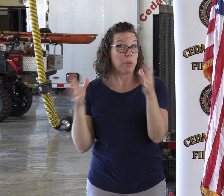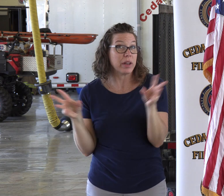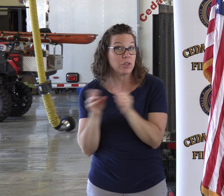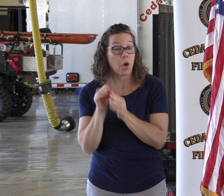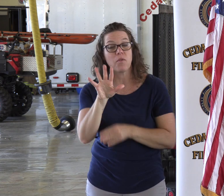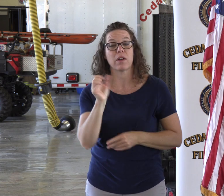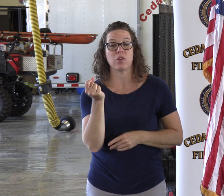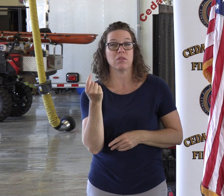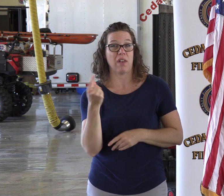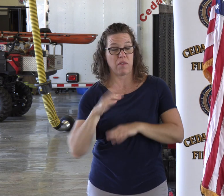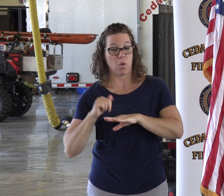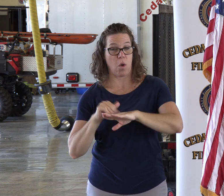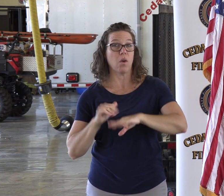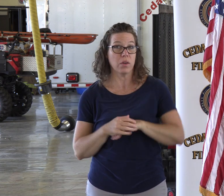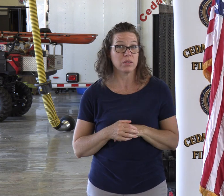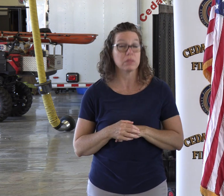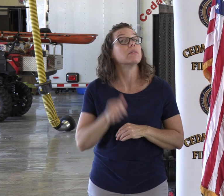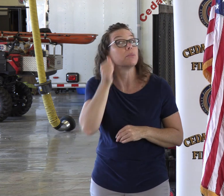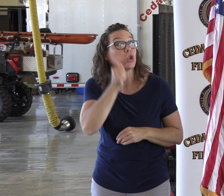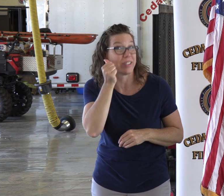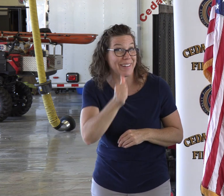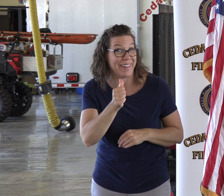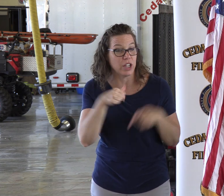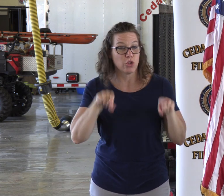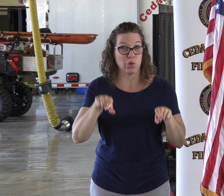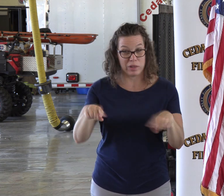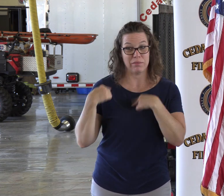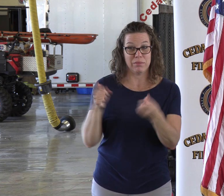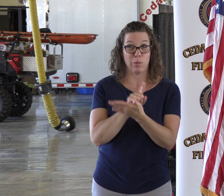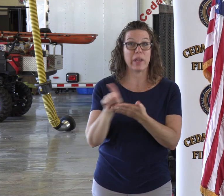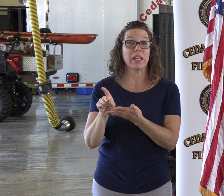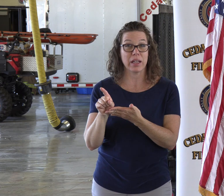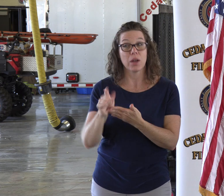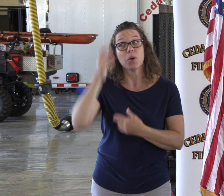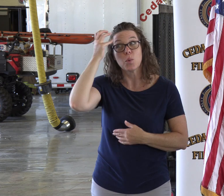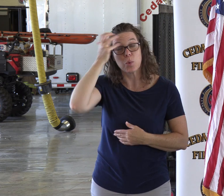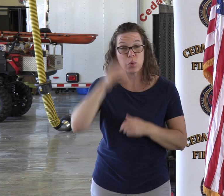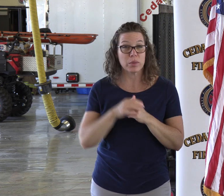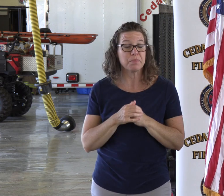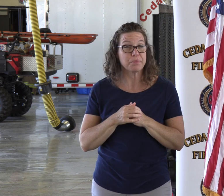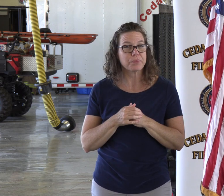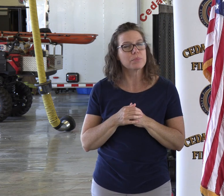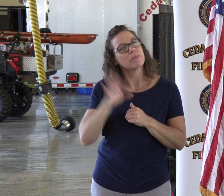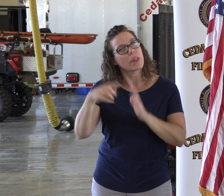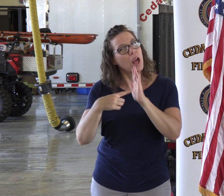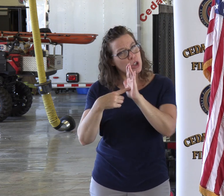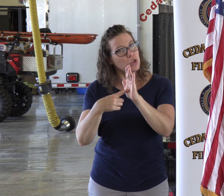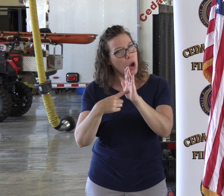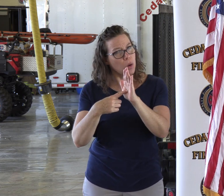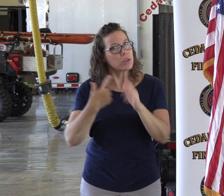calls per service per day during the past week. So this shows not just are